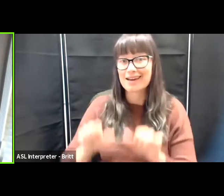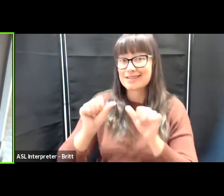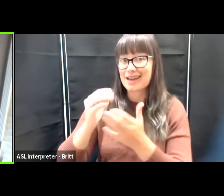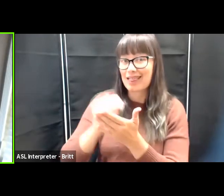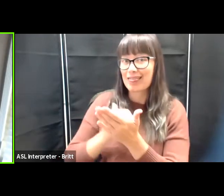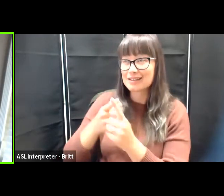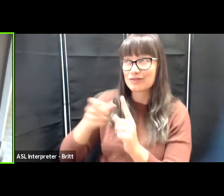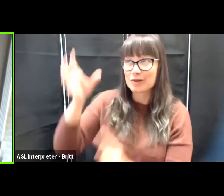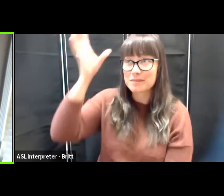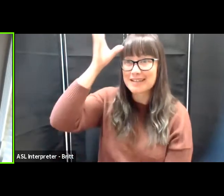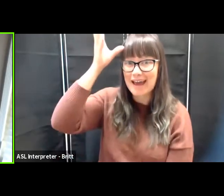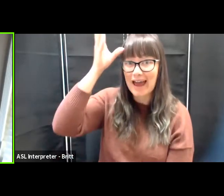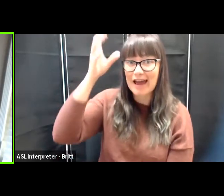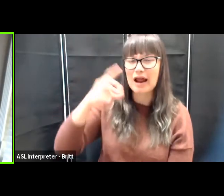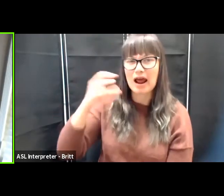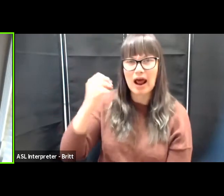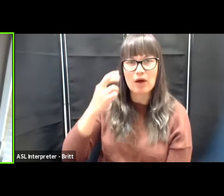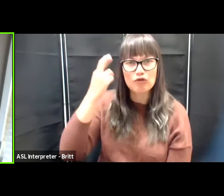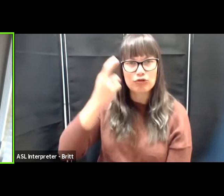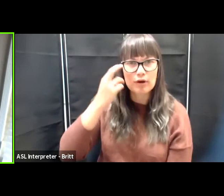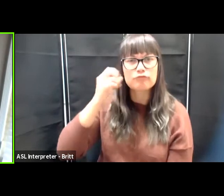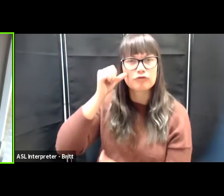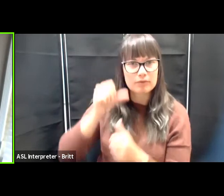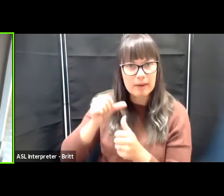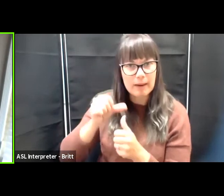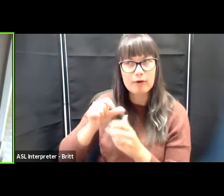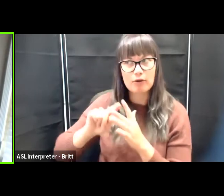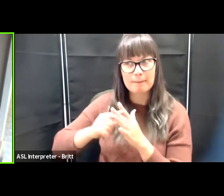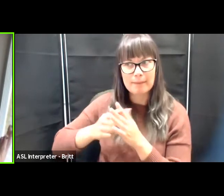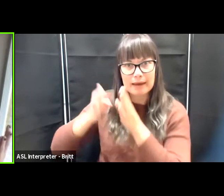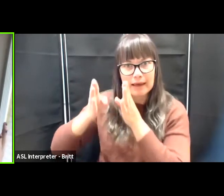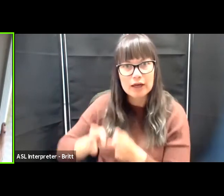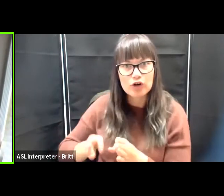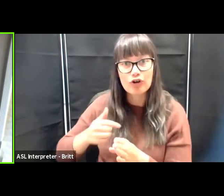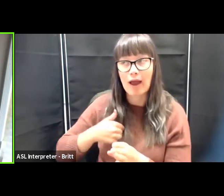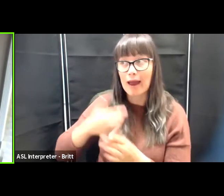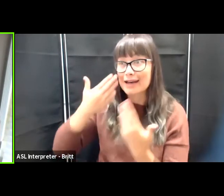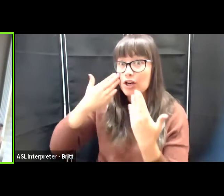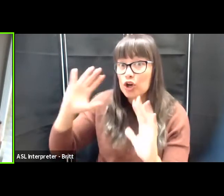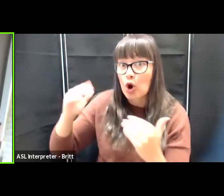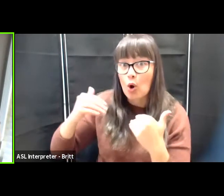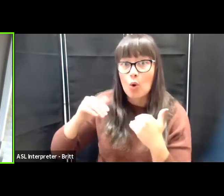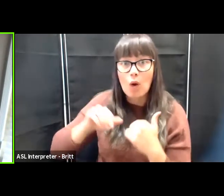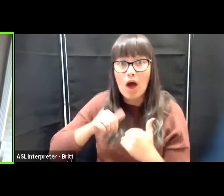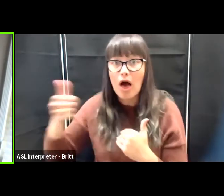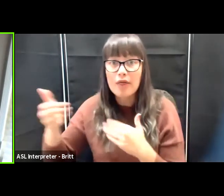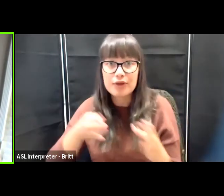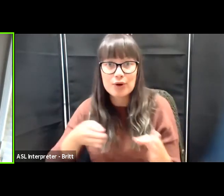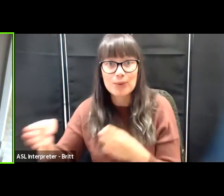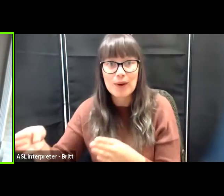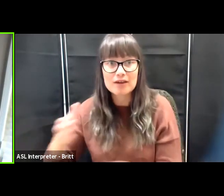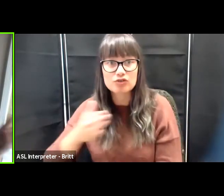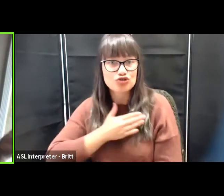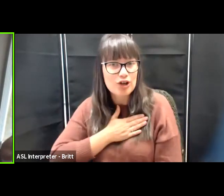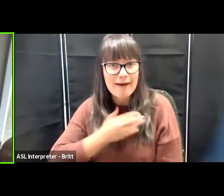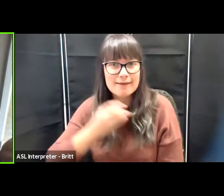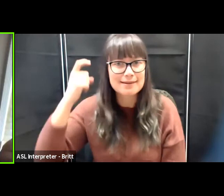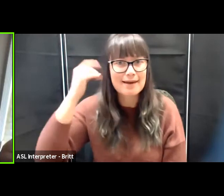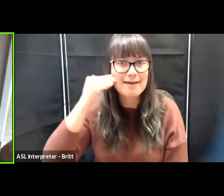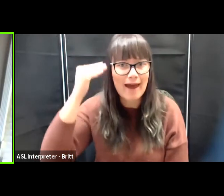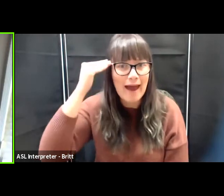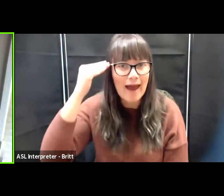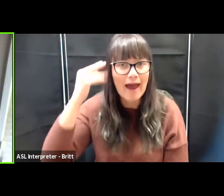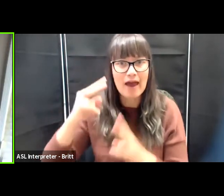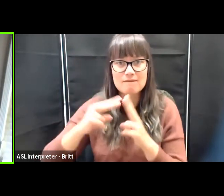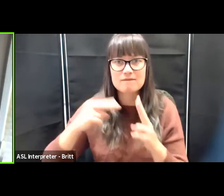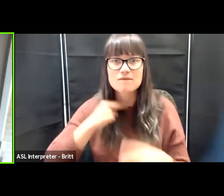him. And I do remember being very much a beginner in the way of I didn't know that there was anything else besides a chest and head voice that was